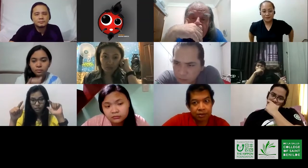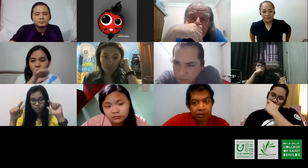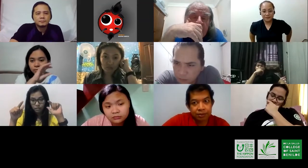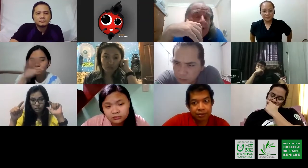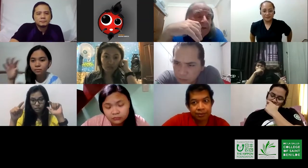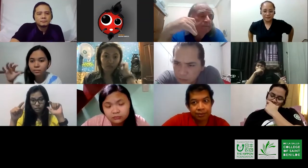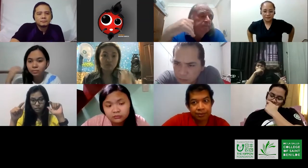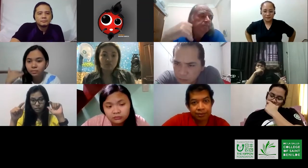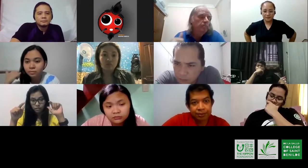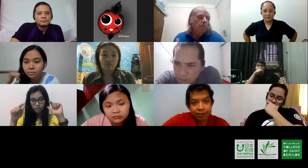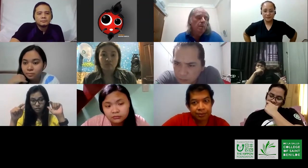Okay.